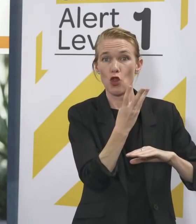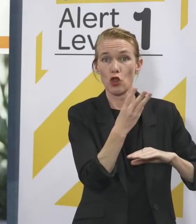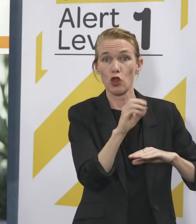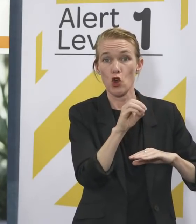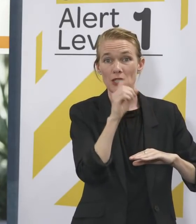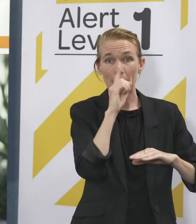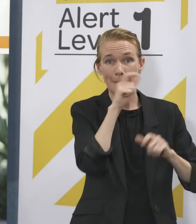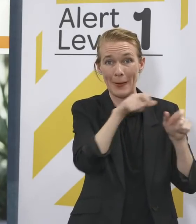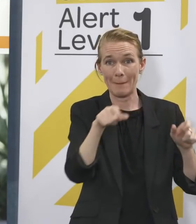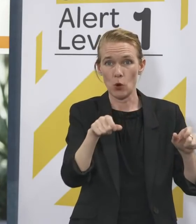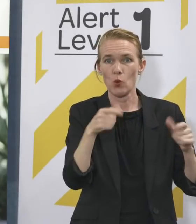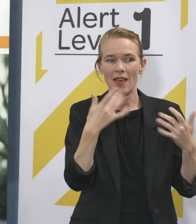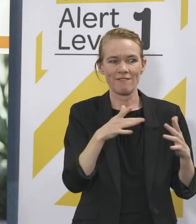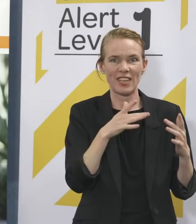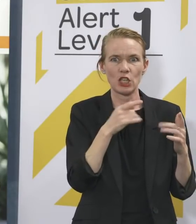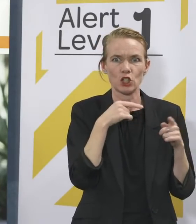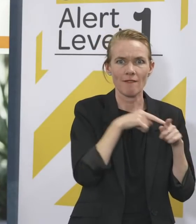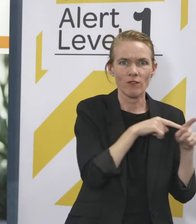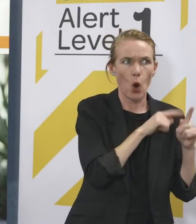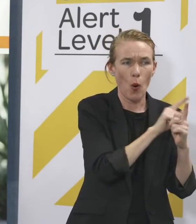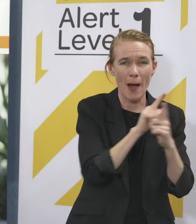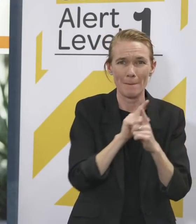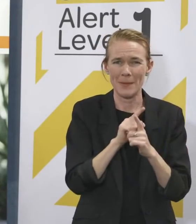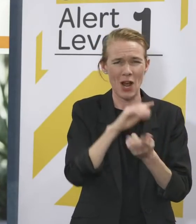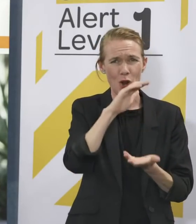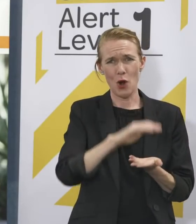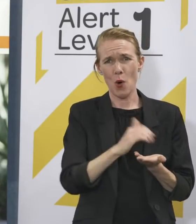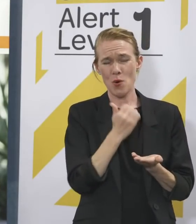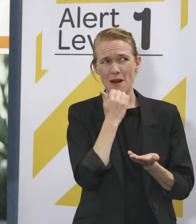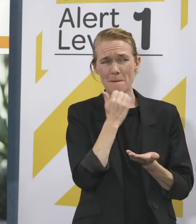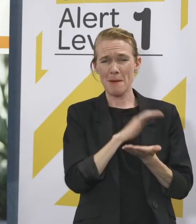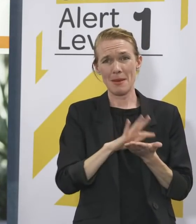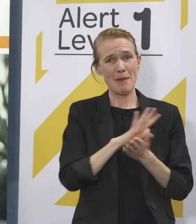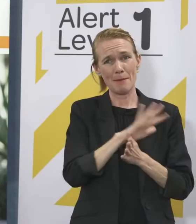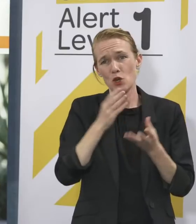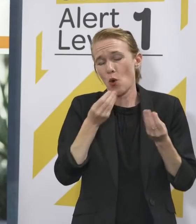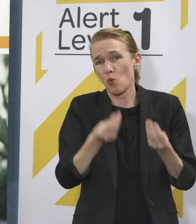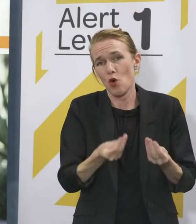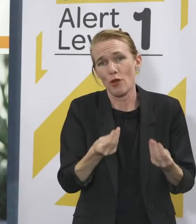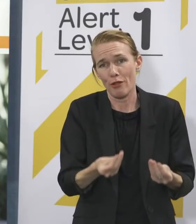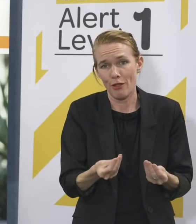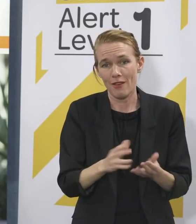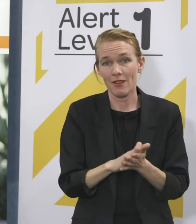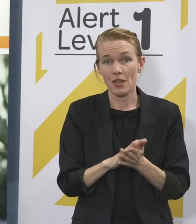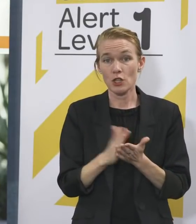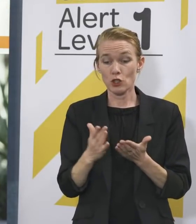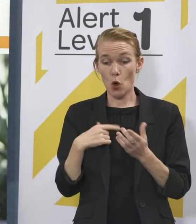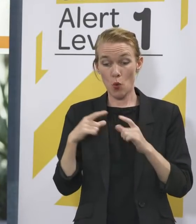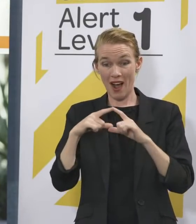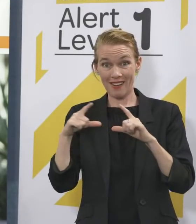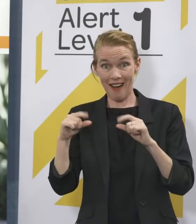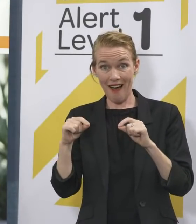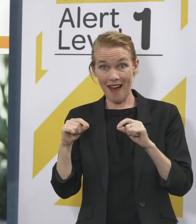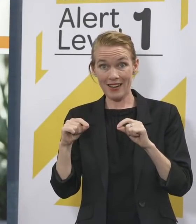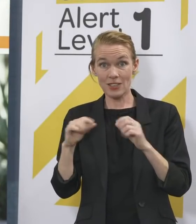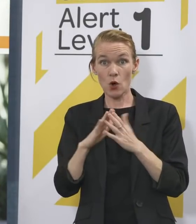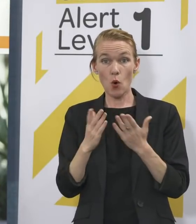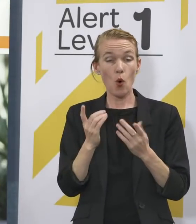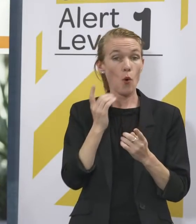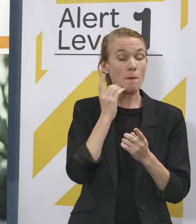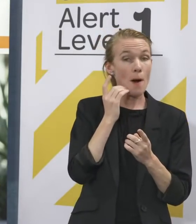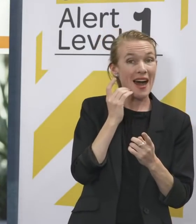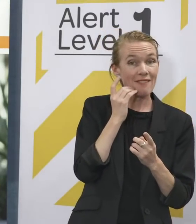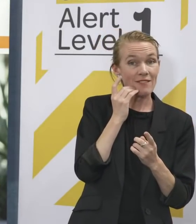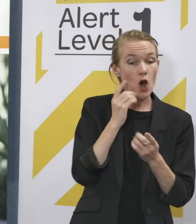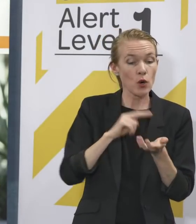So it clearly, even a card and I would say a mobile app Bluetooth technology will